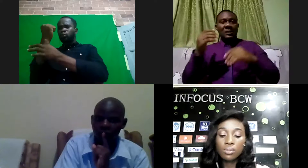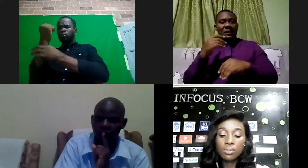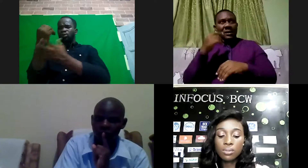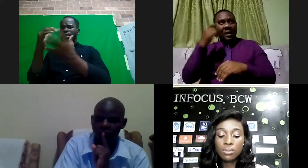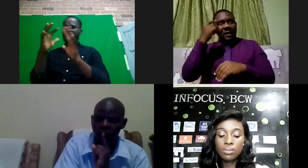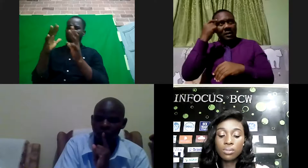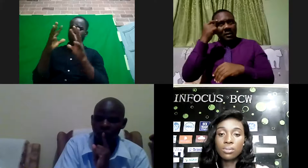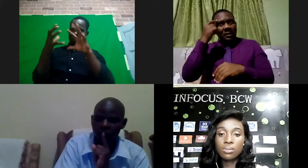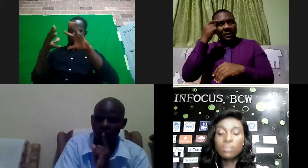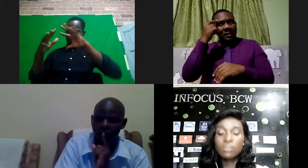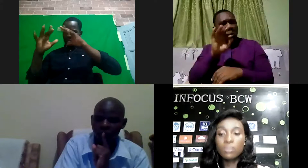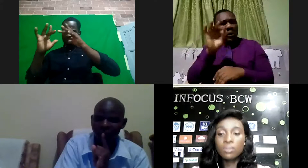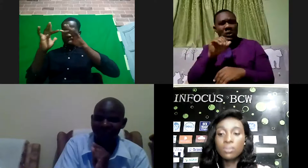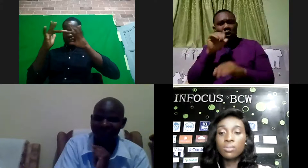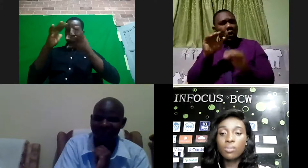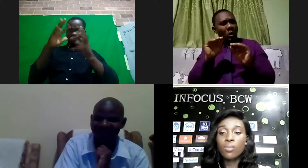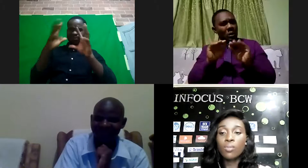not clear.